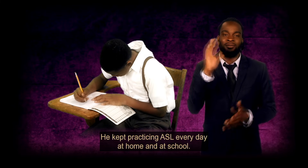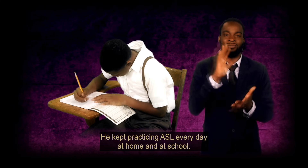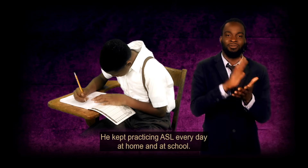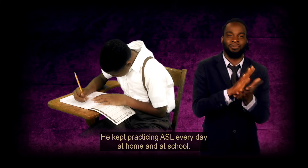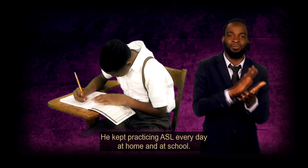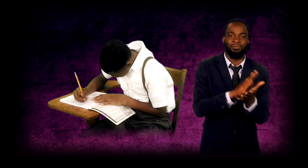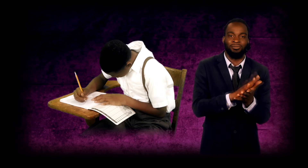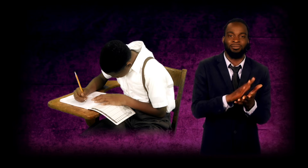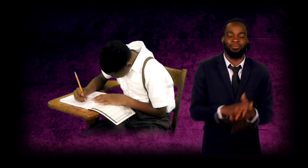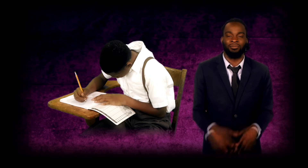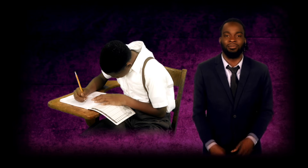and at school.